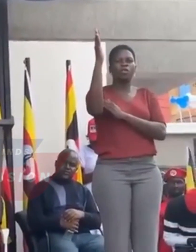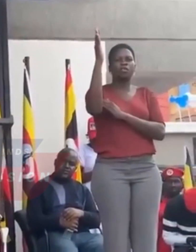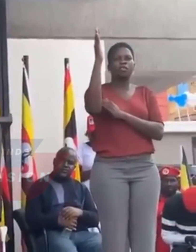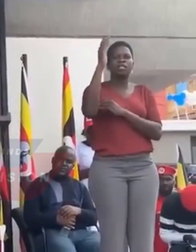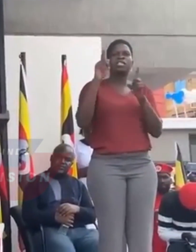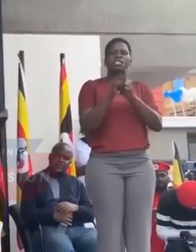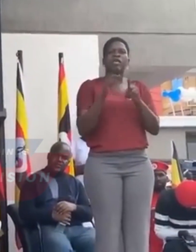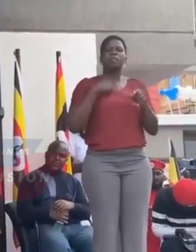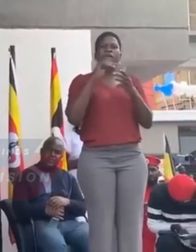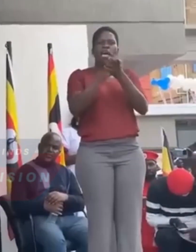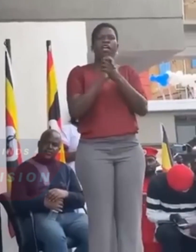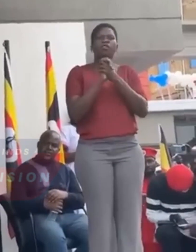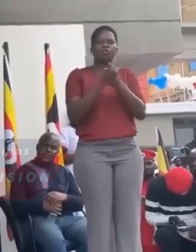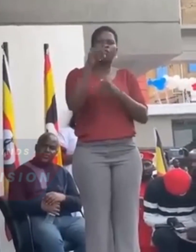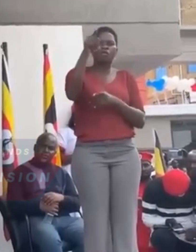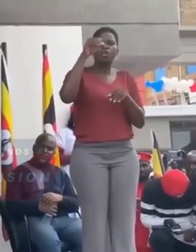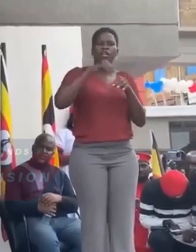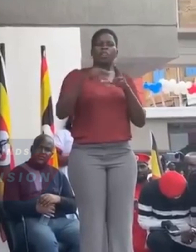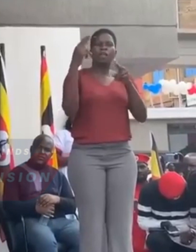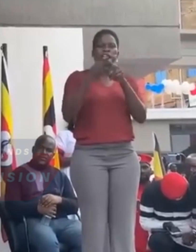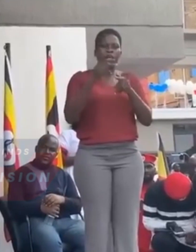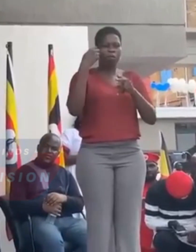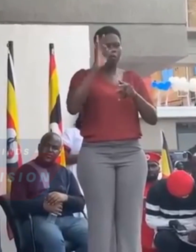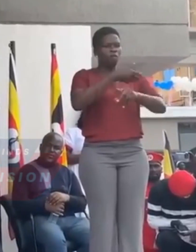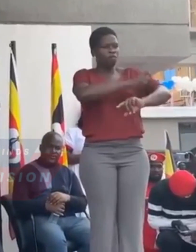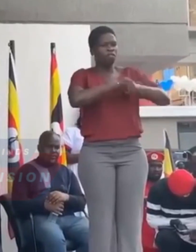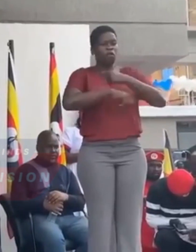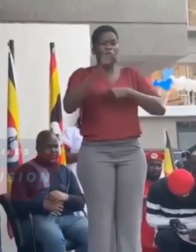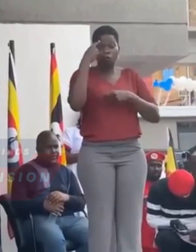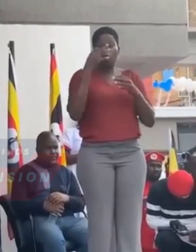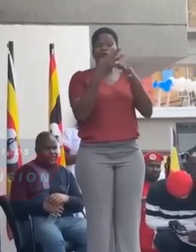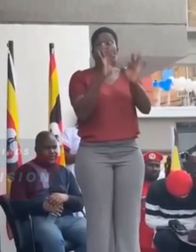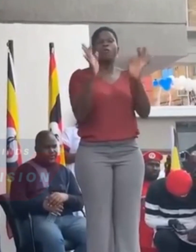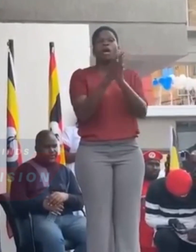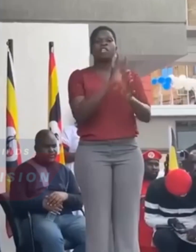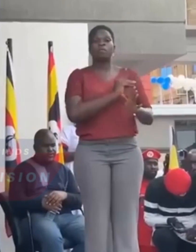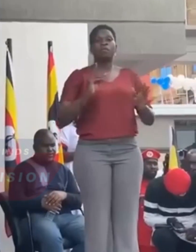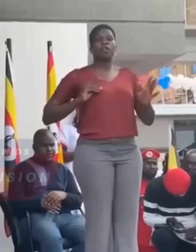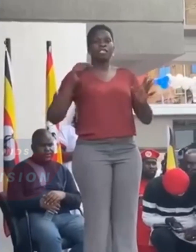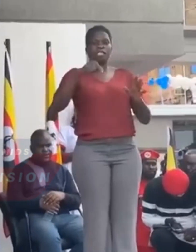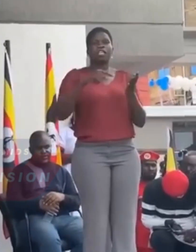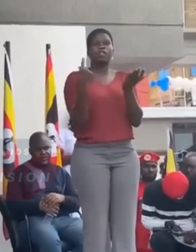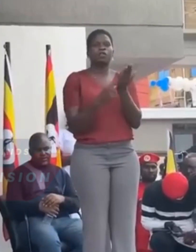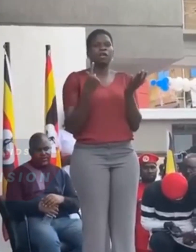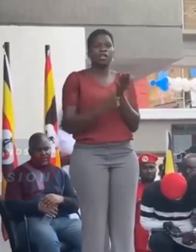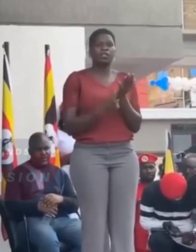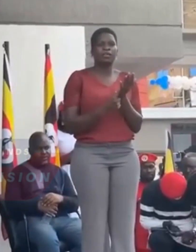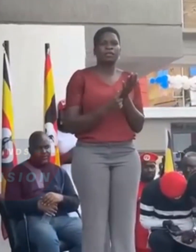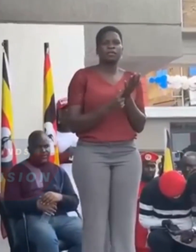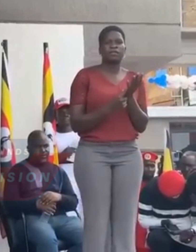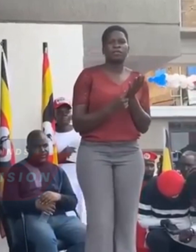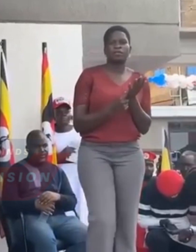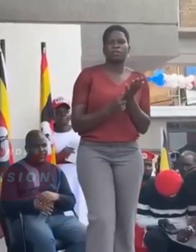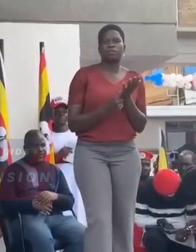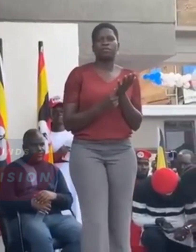I also greet you in the name of the struggle for freedom and democracy in Uganda.